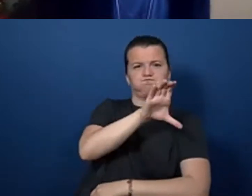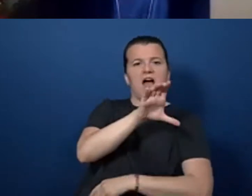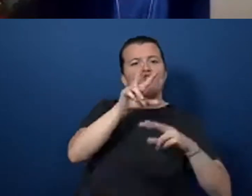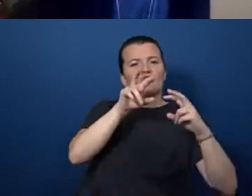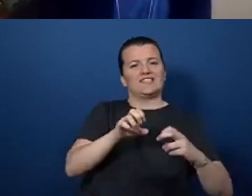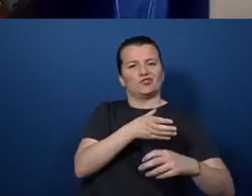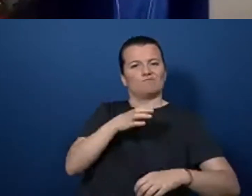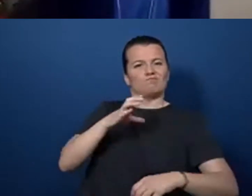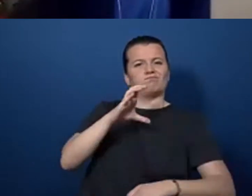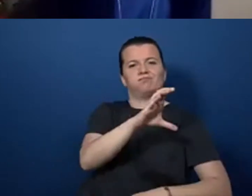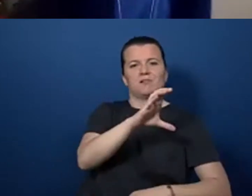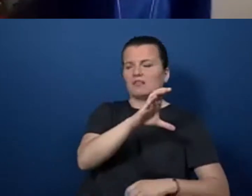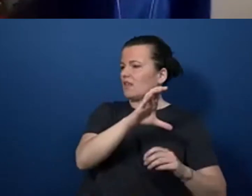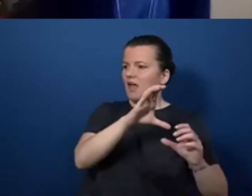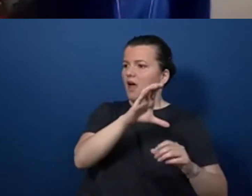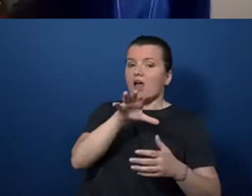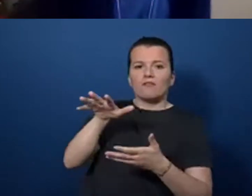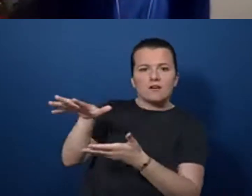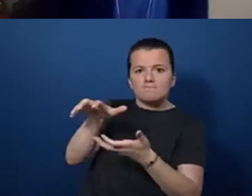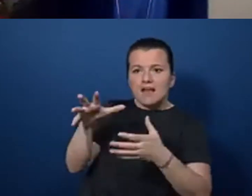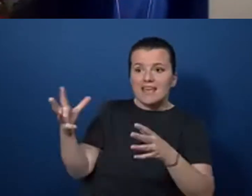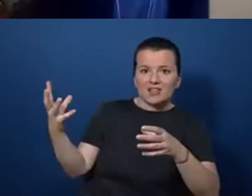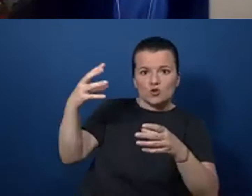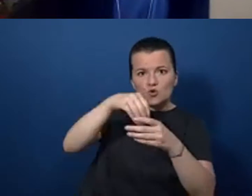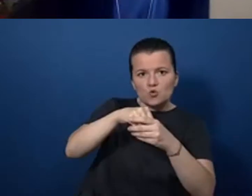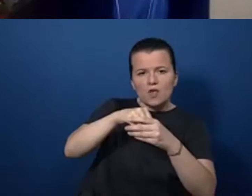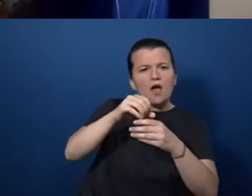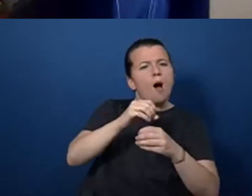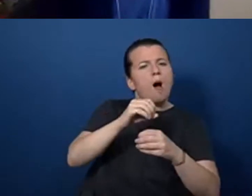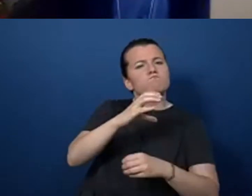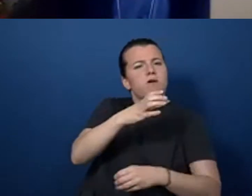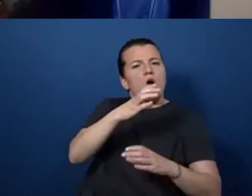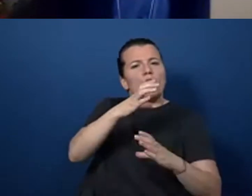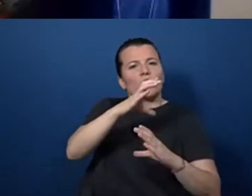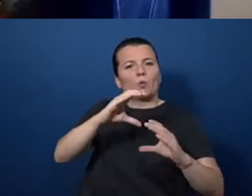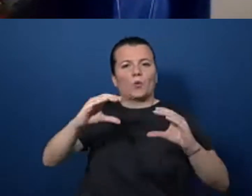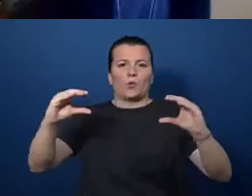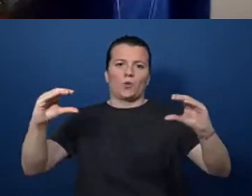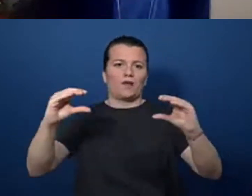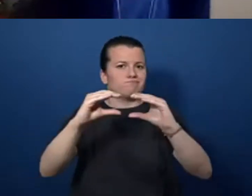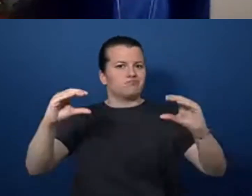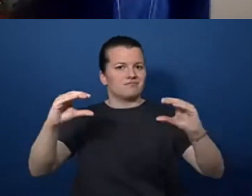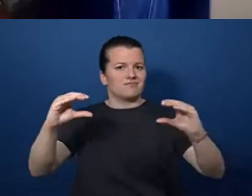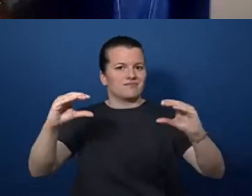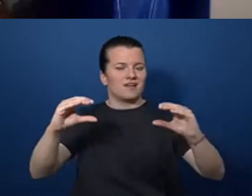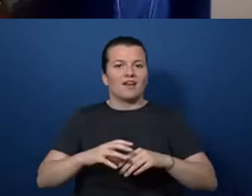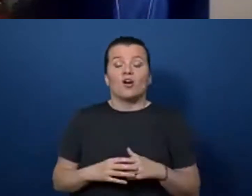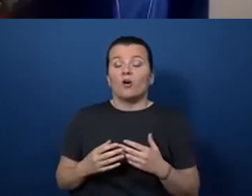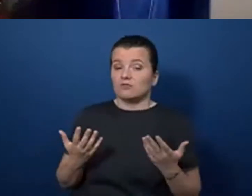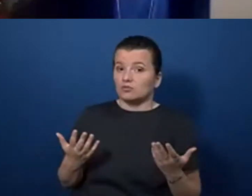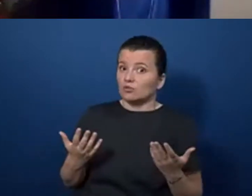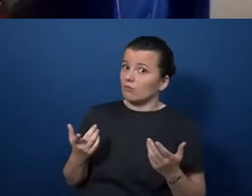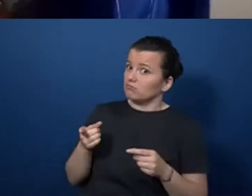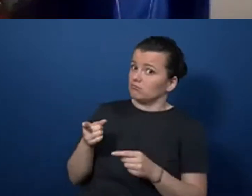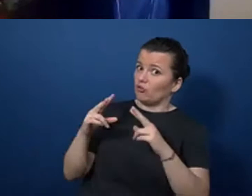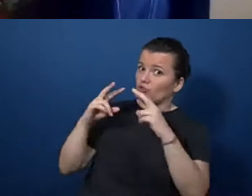addressed through this empowerment process, and also research as being a way for young people with disabilities